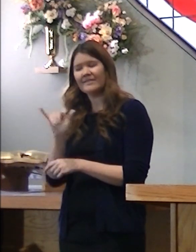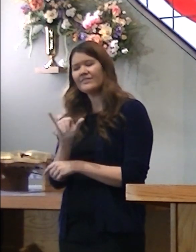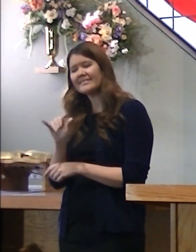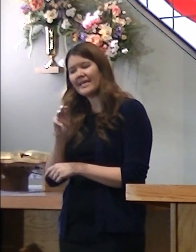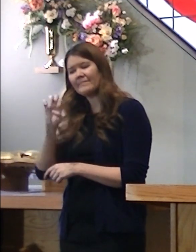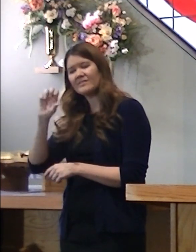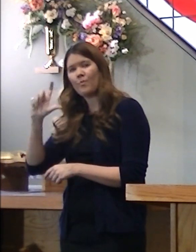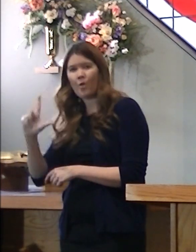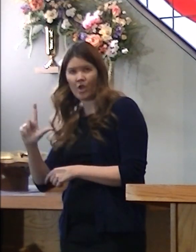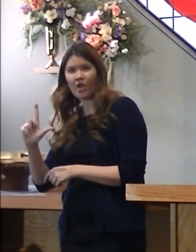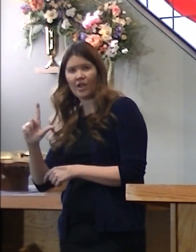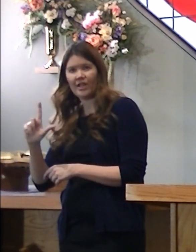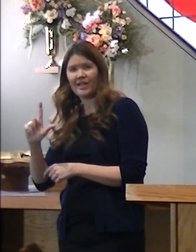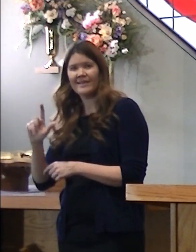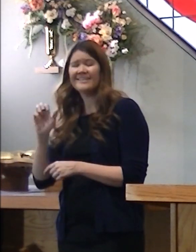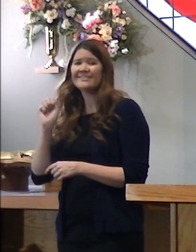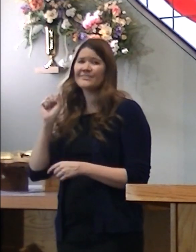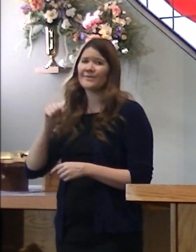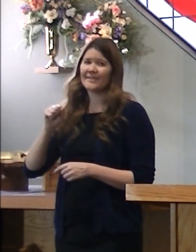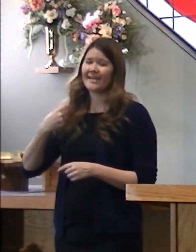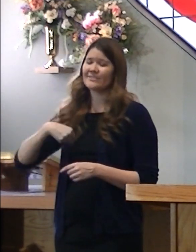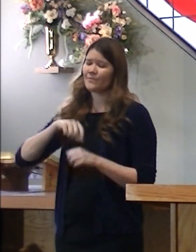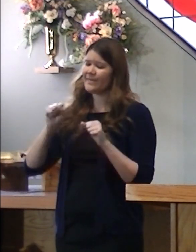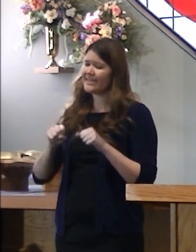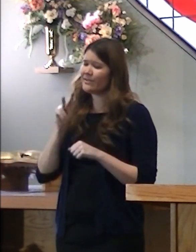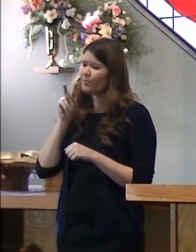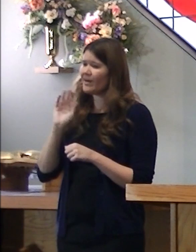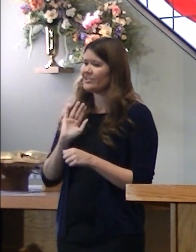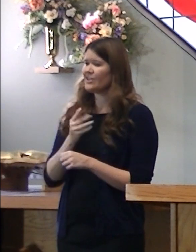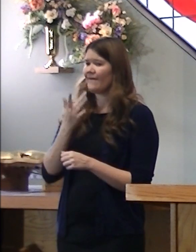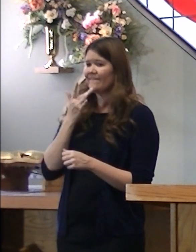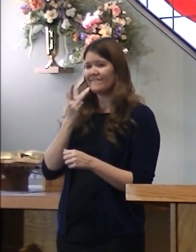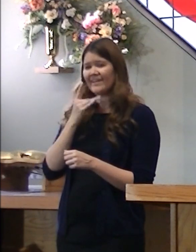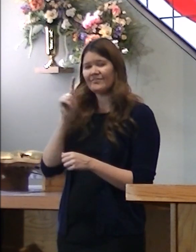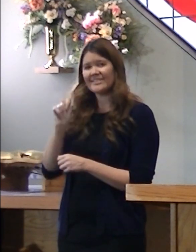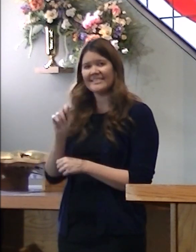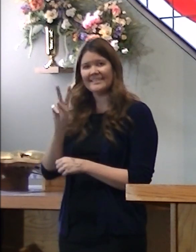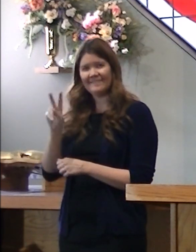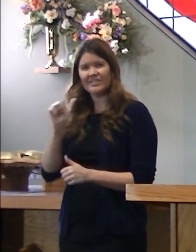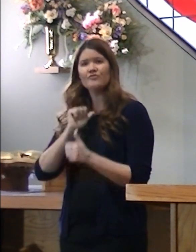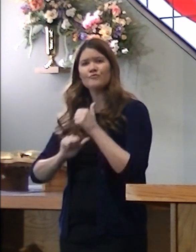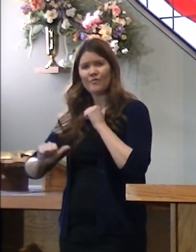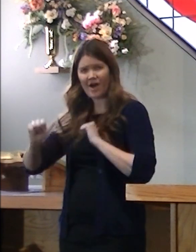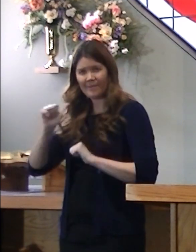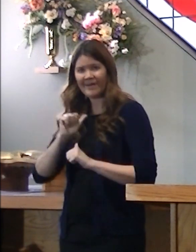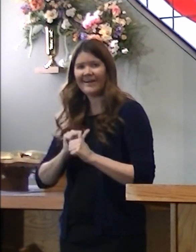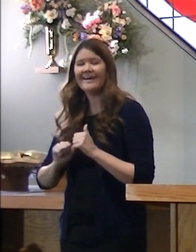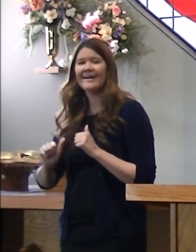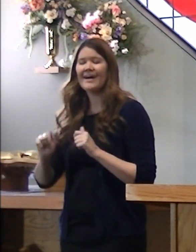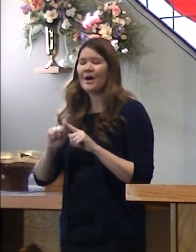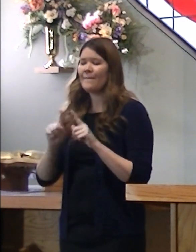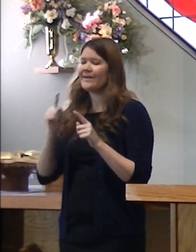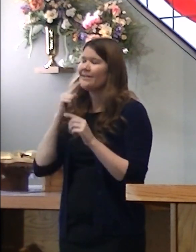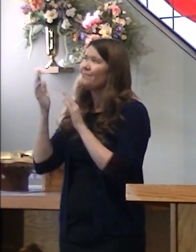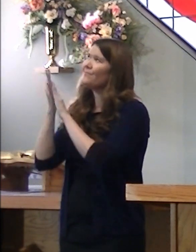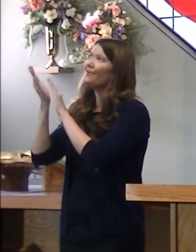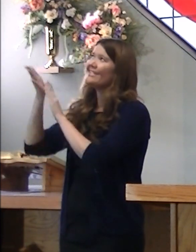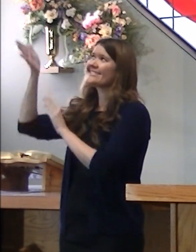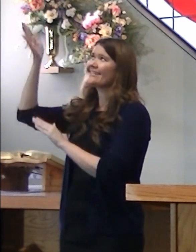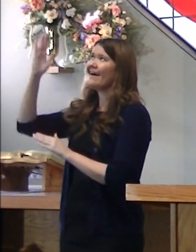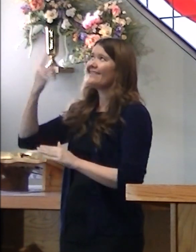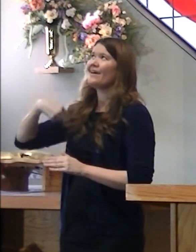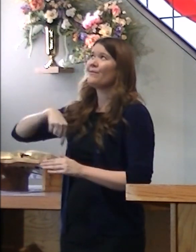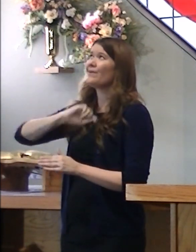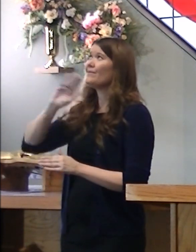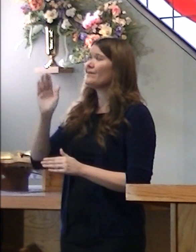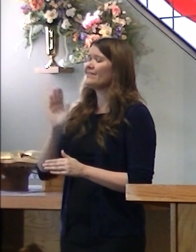So yeah, we can watch our favorite television courtroom drama whenever we want, but praise God that we will never